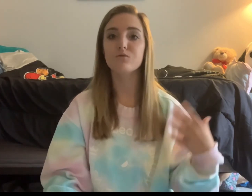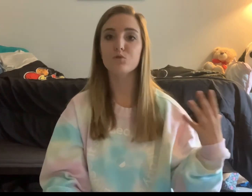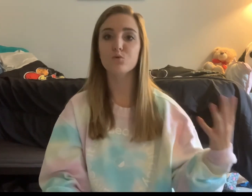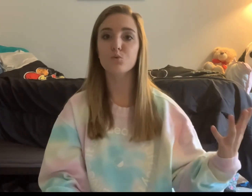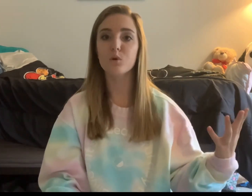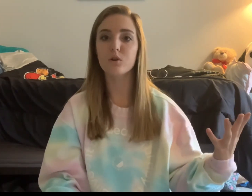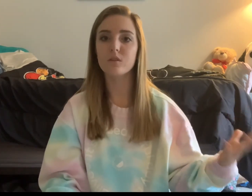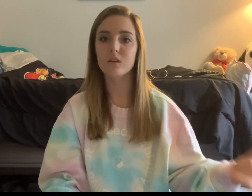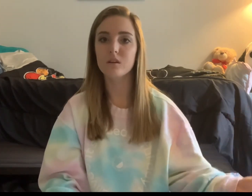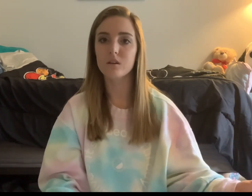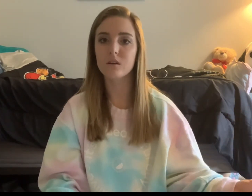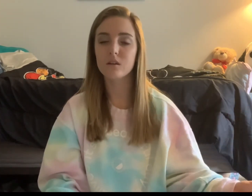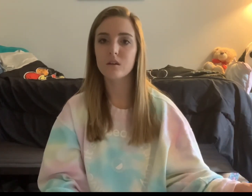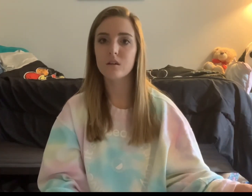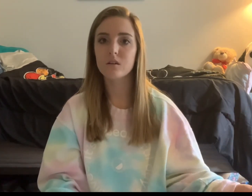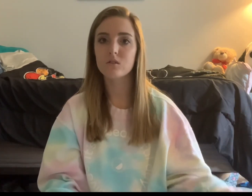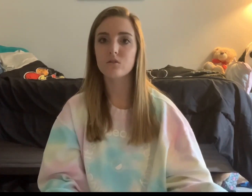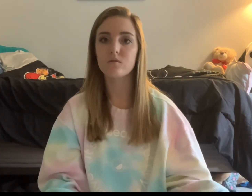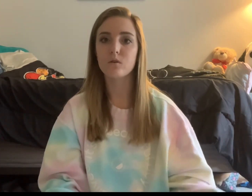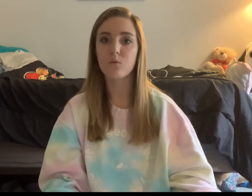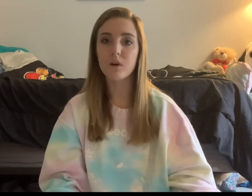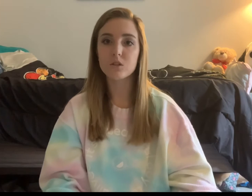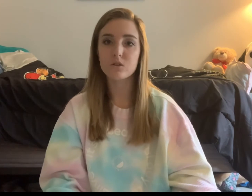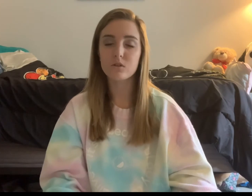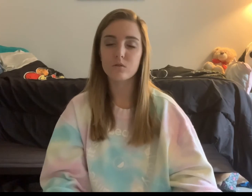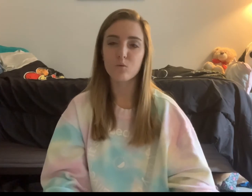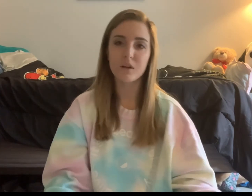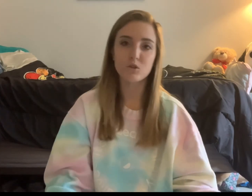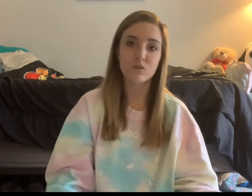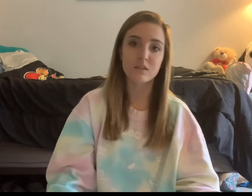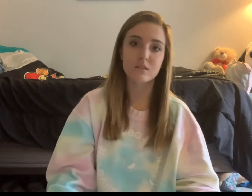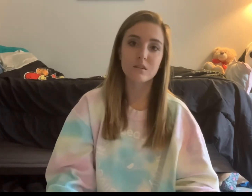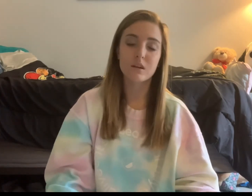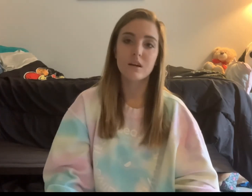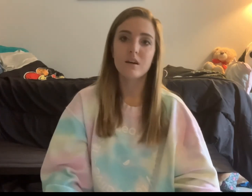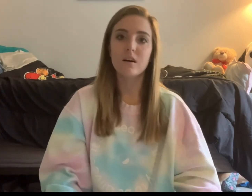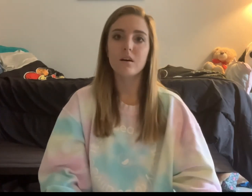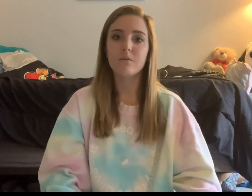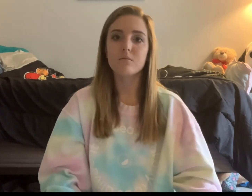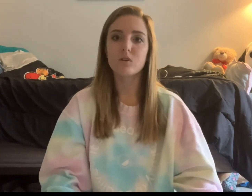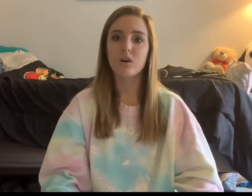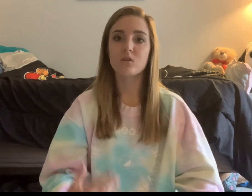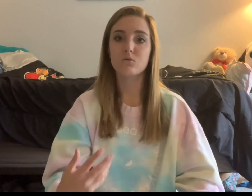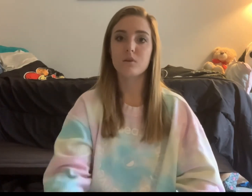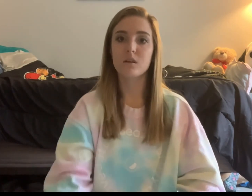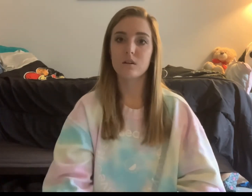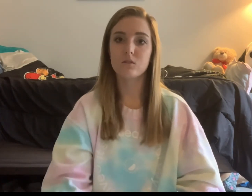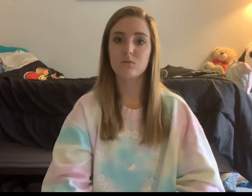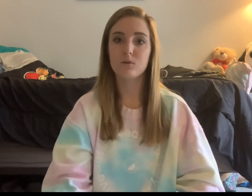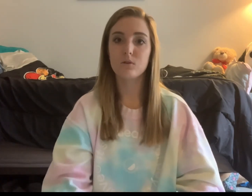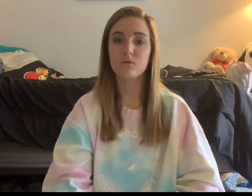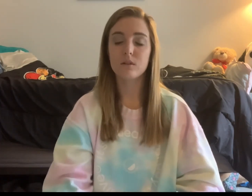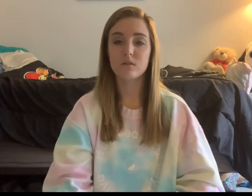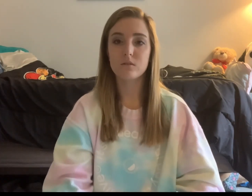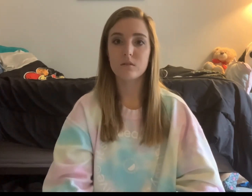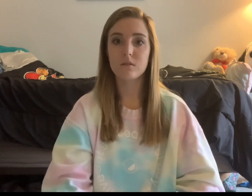you were the server or waiter or waitress talking to a customer who needs